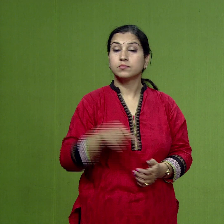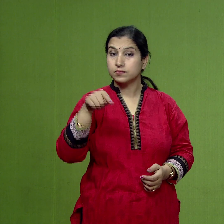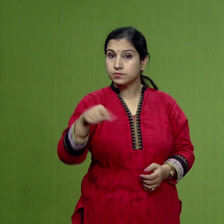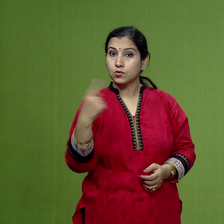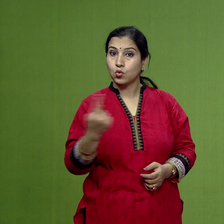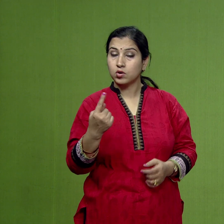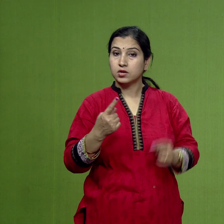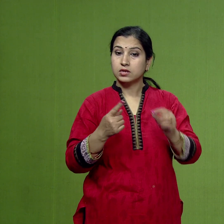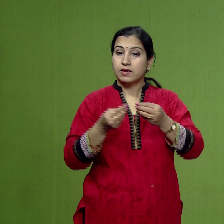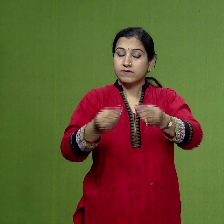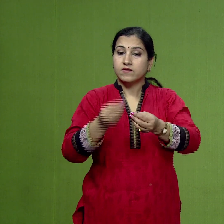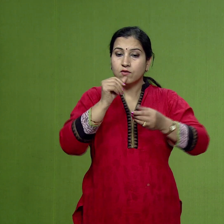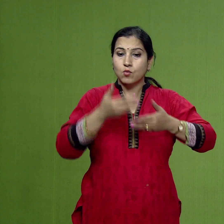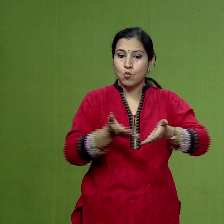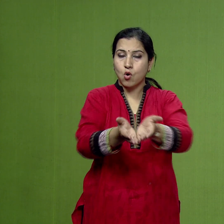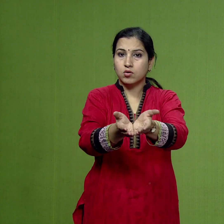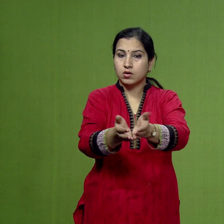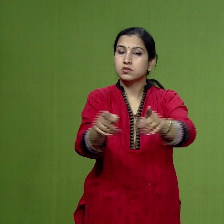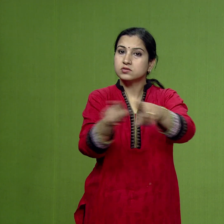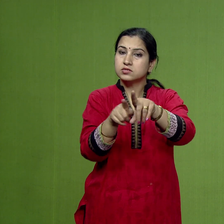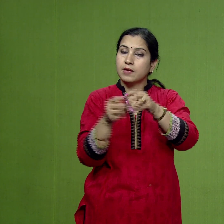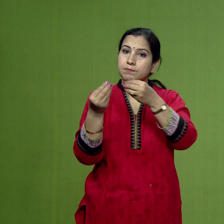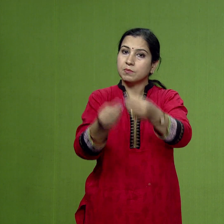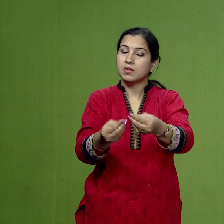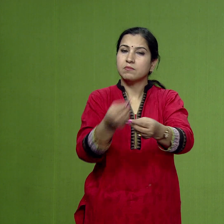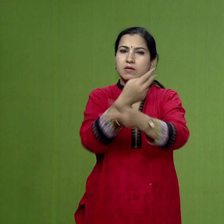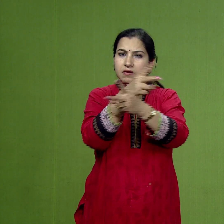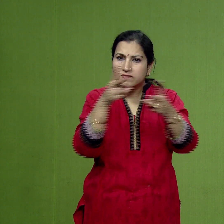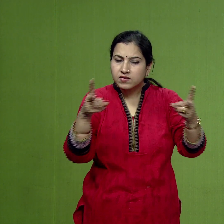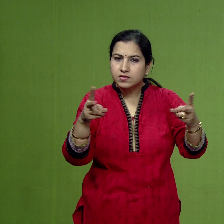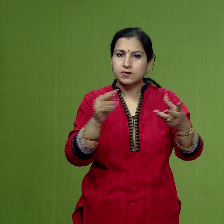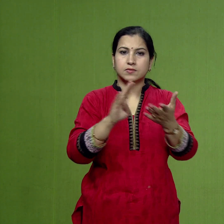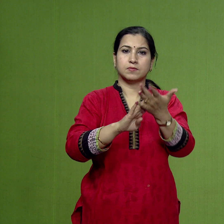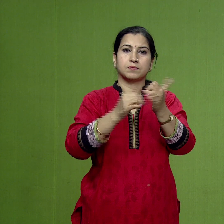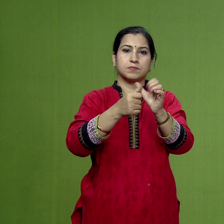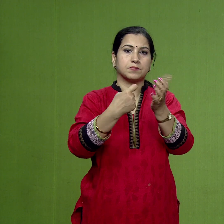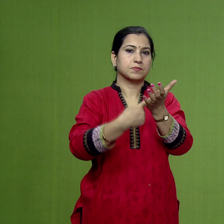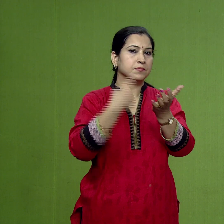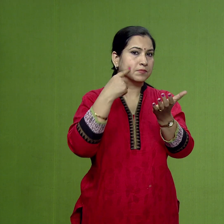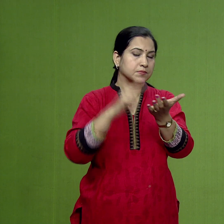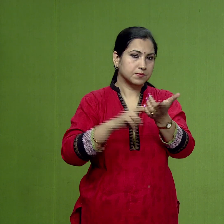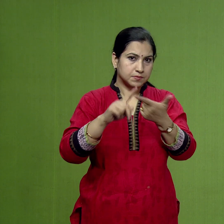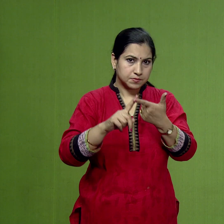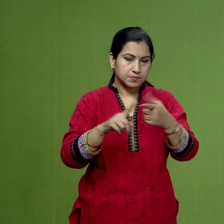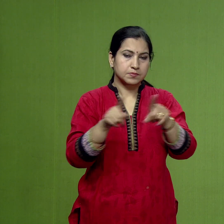Coastlines not only provide water transportation but also provide several marine resources like